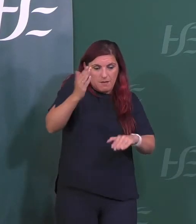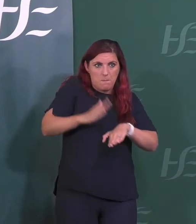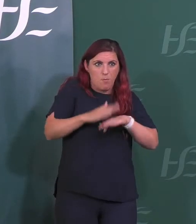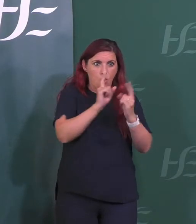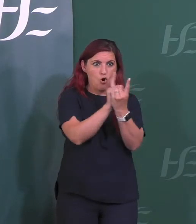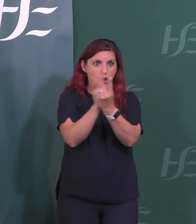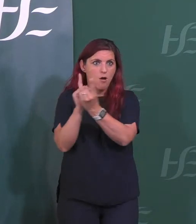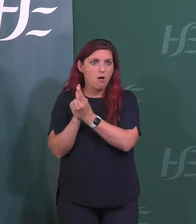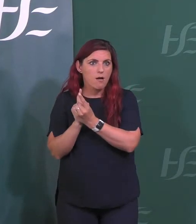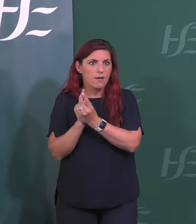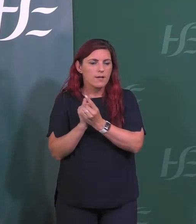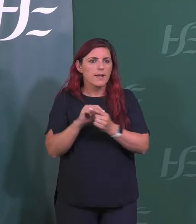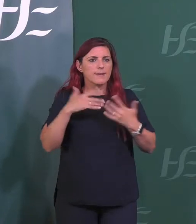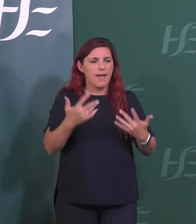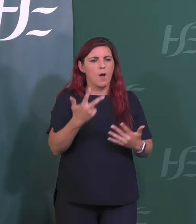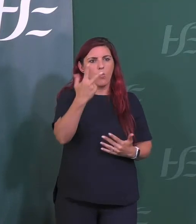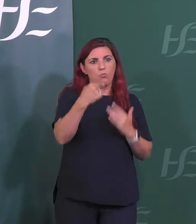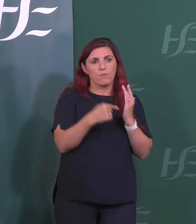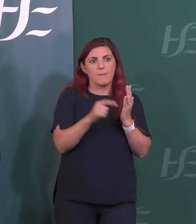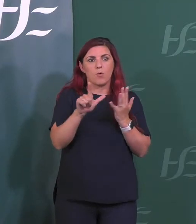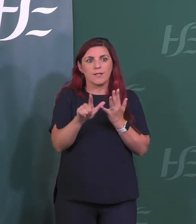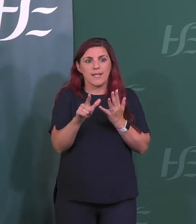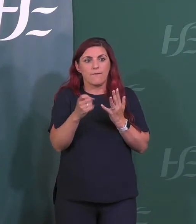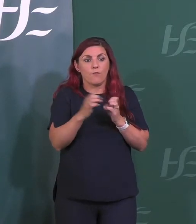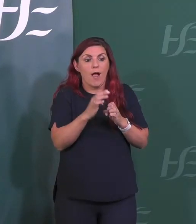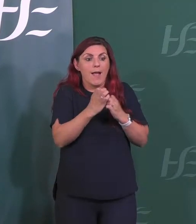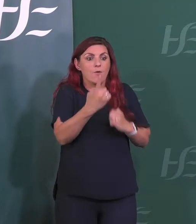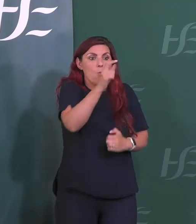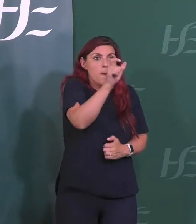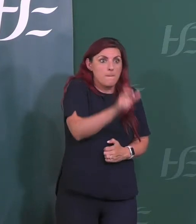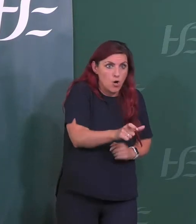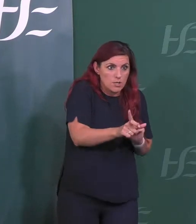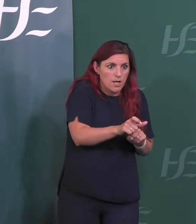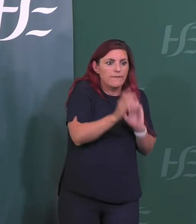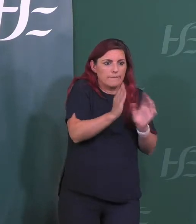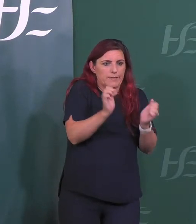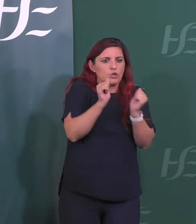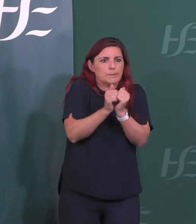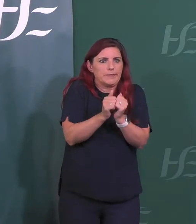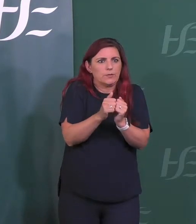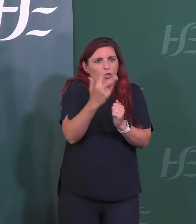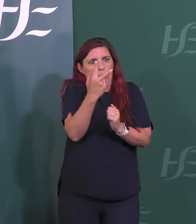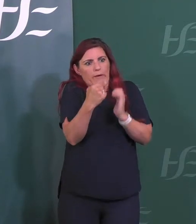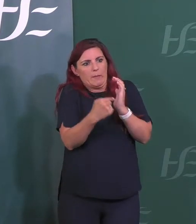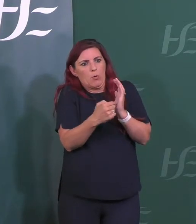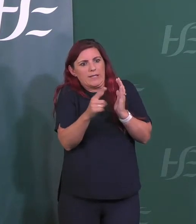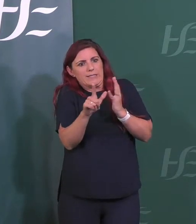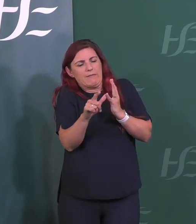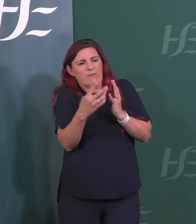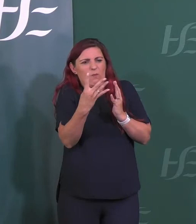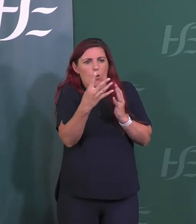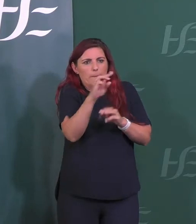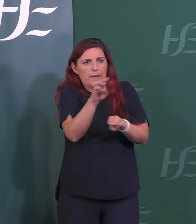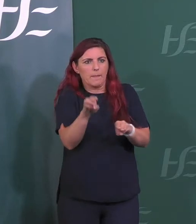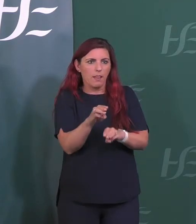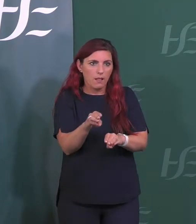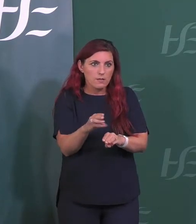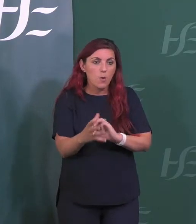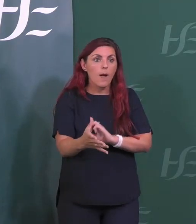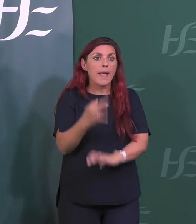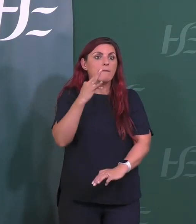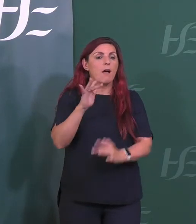Close contacts are at 3.7 per person. And again, I do make that call to everybody. If you are contacted by our contact tracing